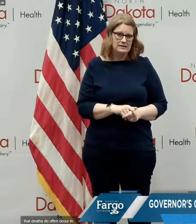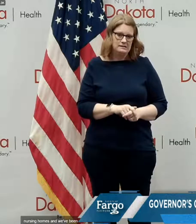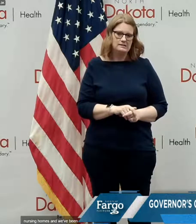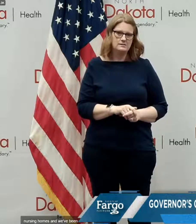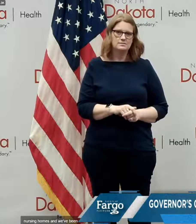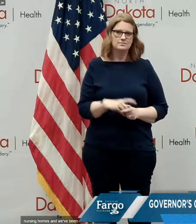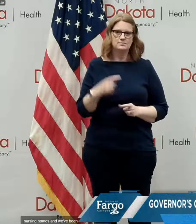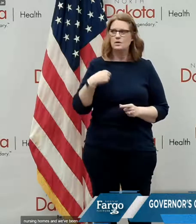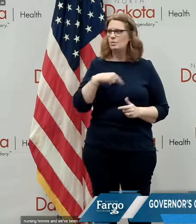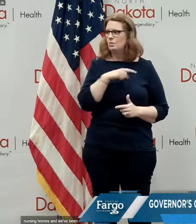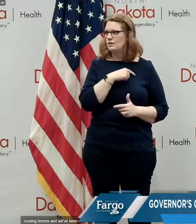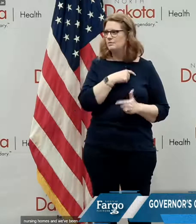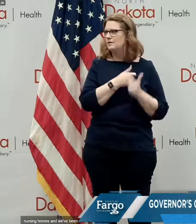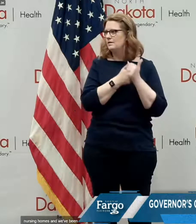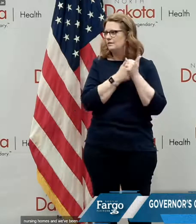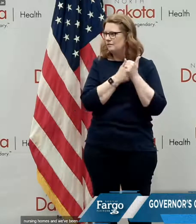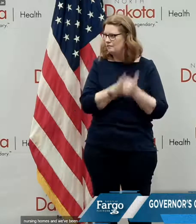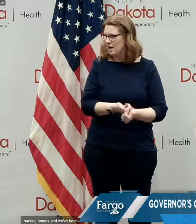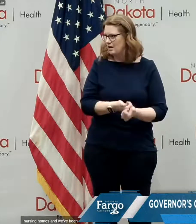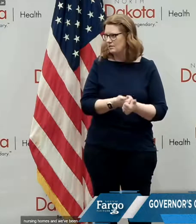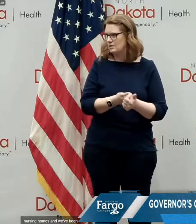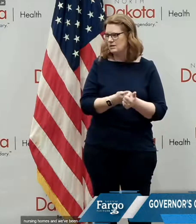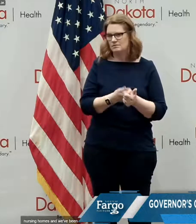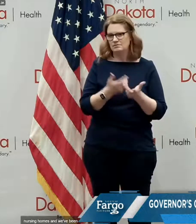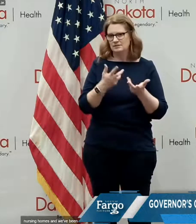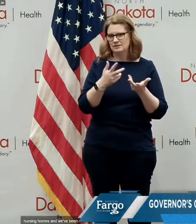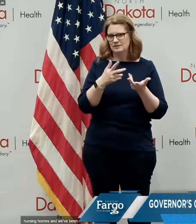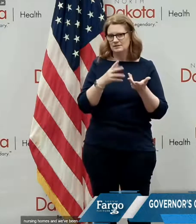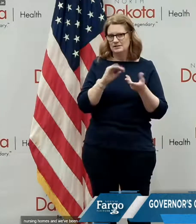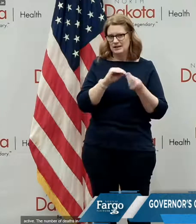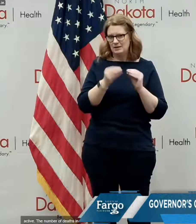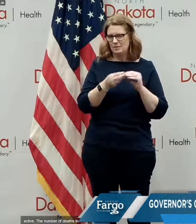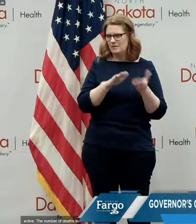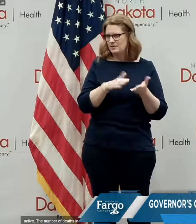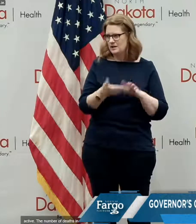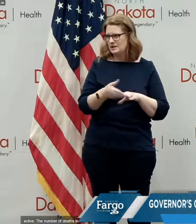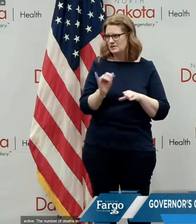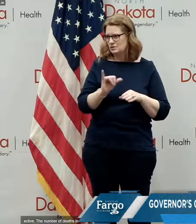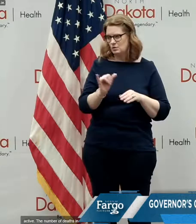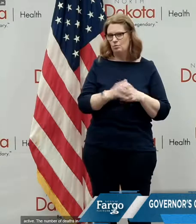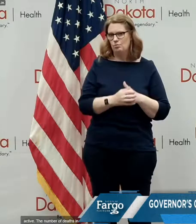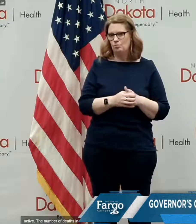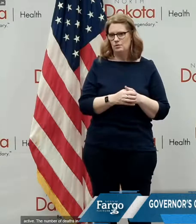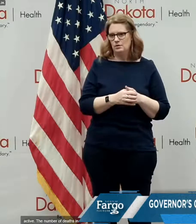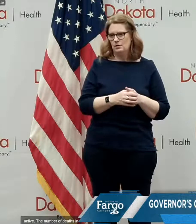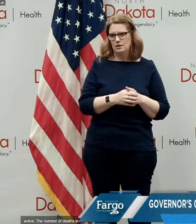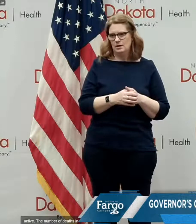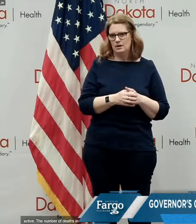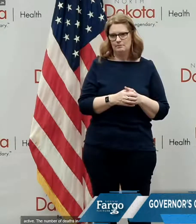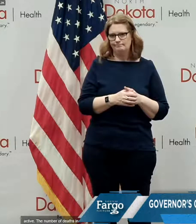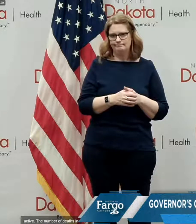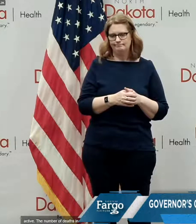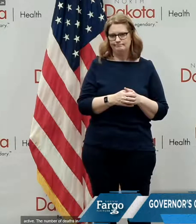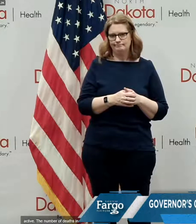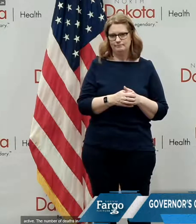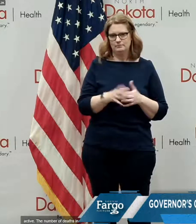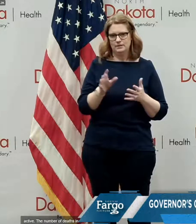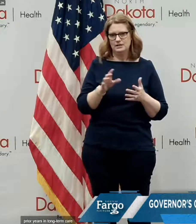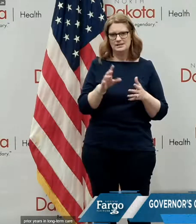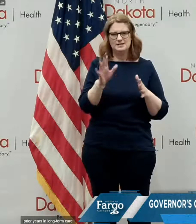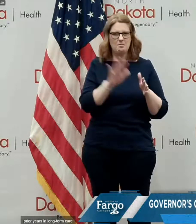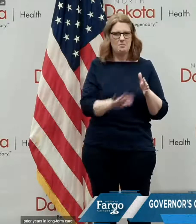the number of deaths in prior years in long-term care facilities, and we are no different than we are from the previous